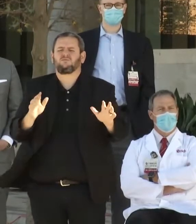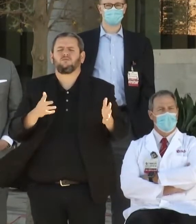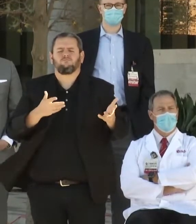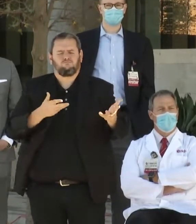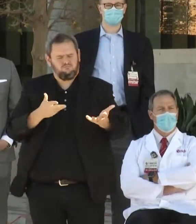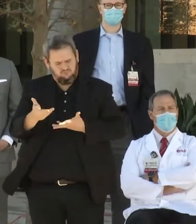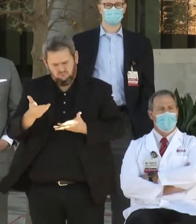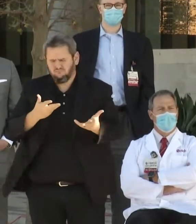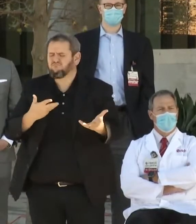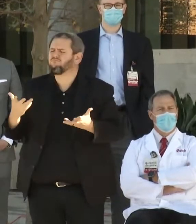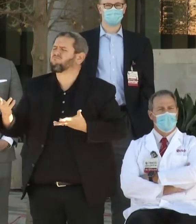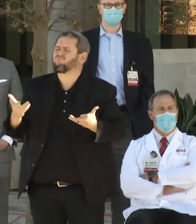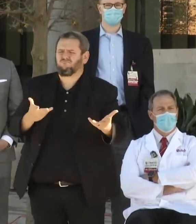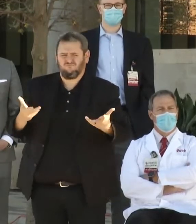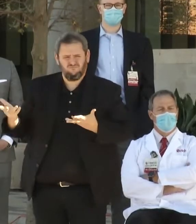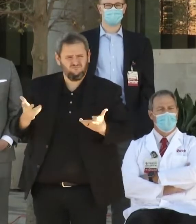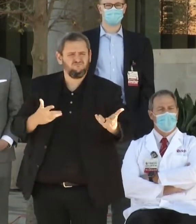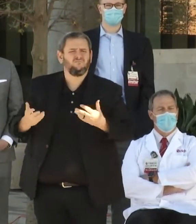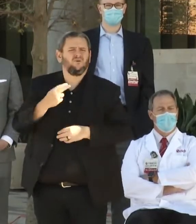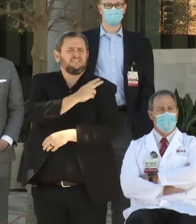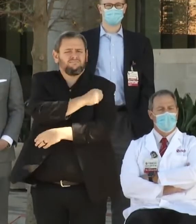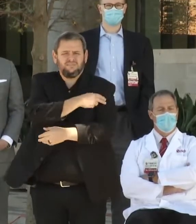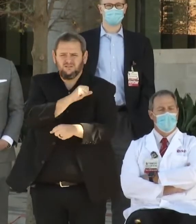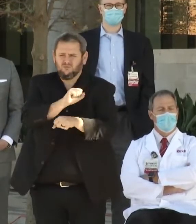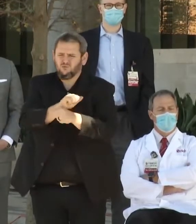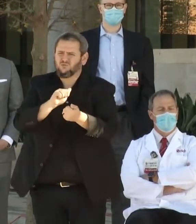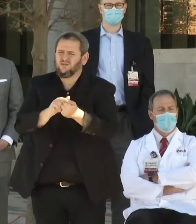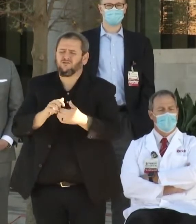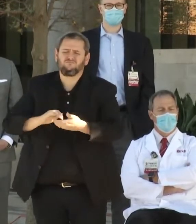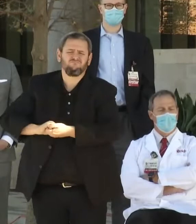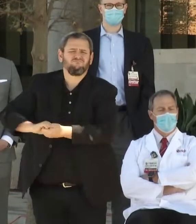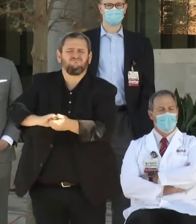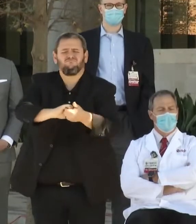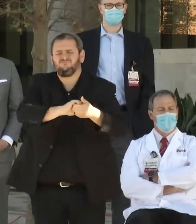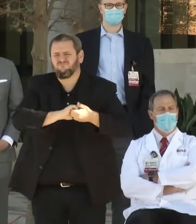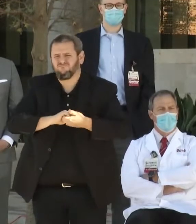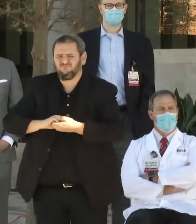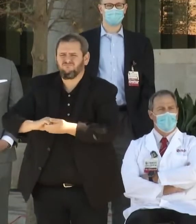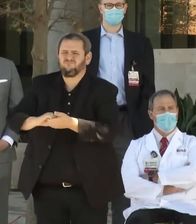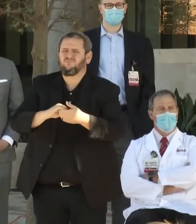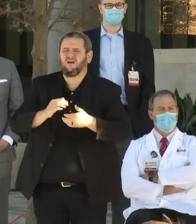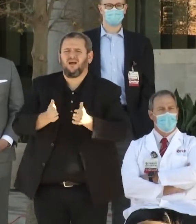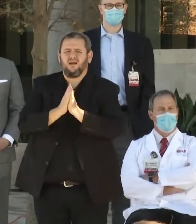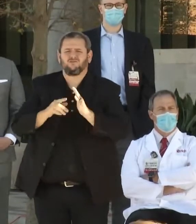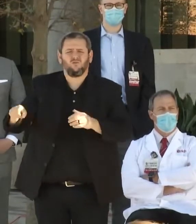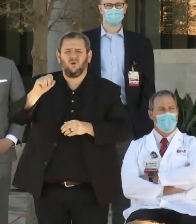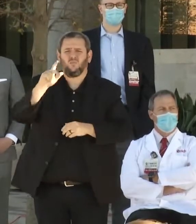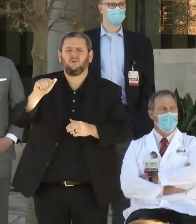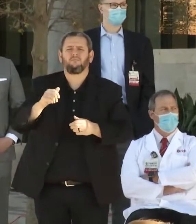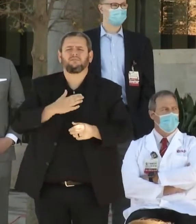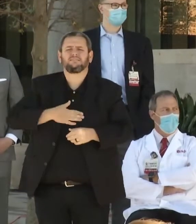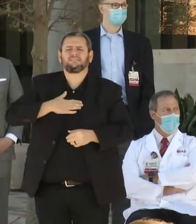know Oklahomans will work together with all of us as well. We'll open it up for a few questions.